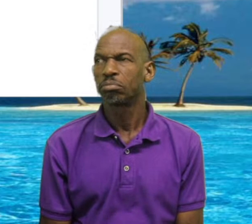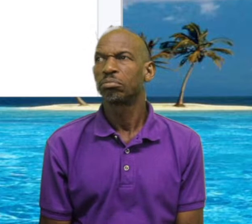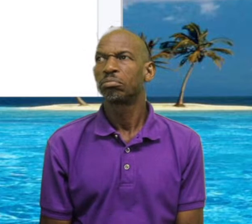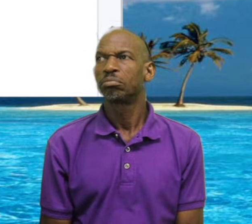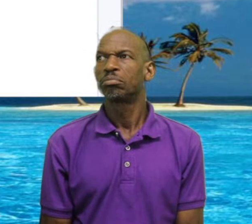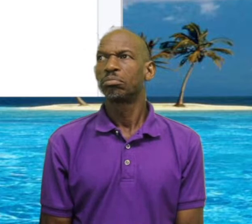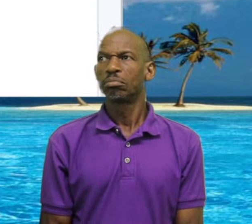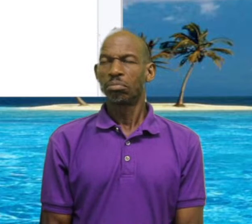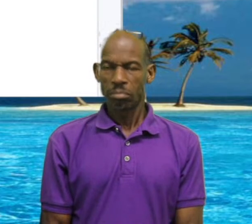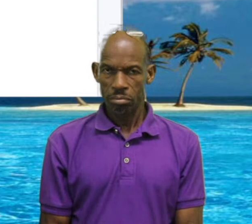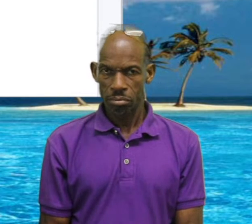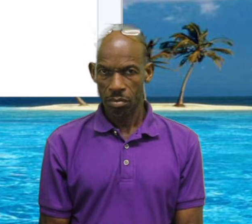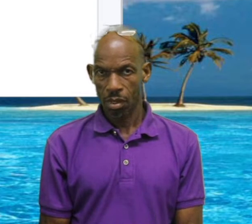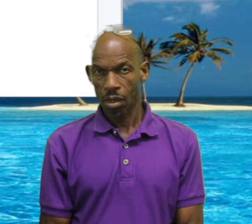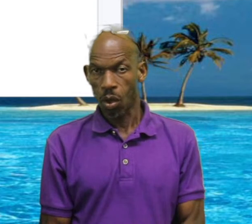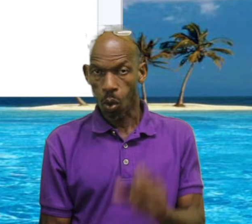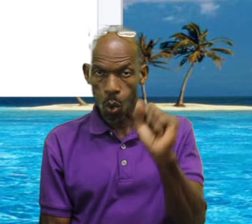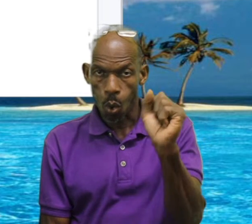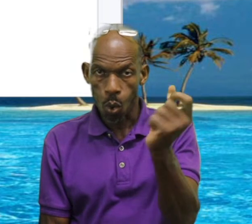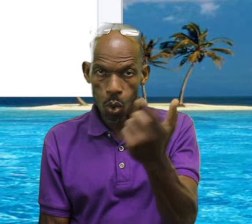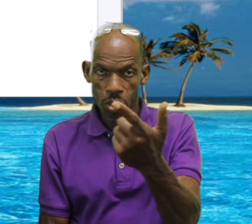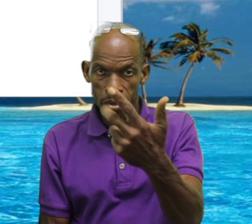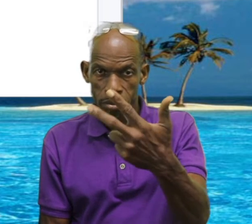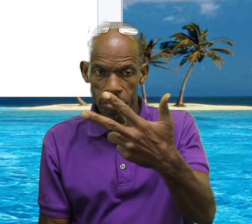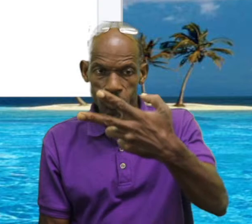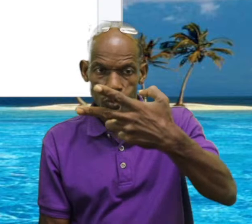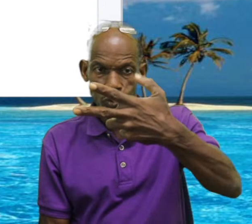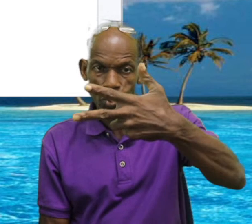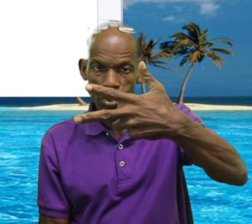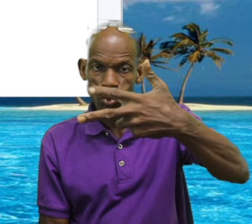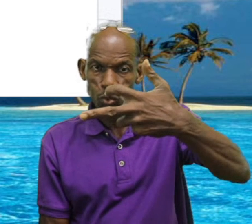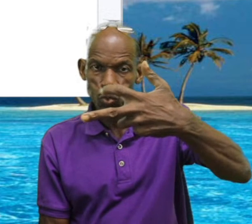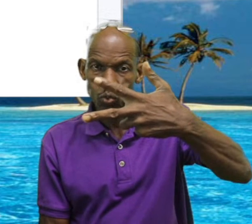So every one of them, make sure it have an in it.